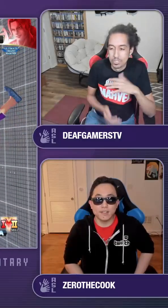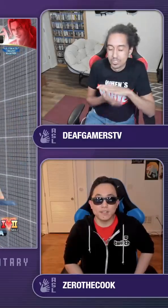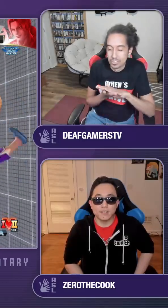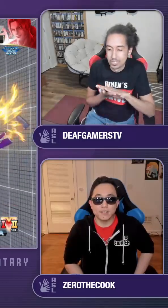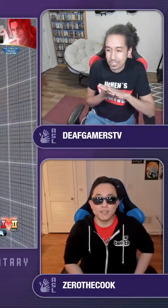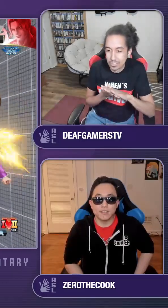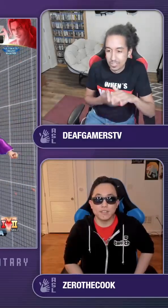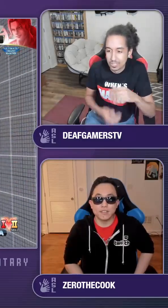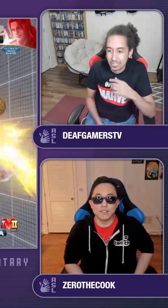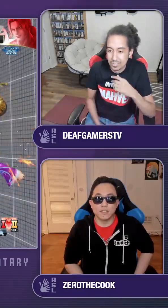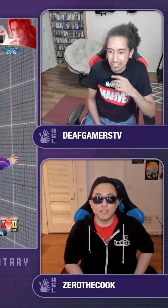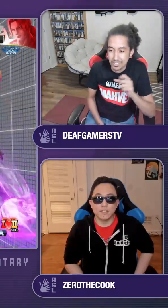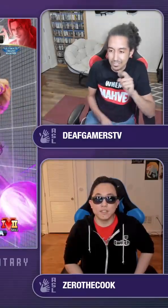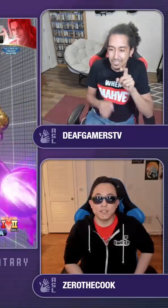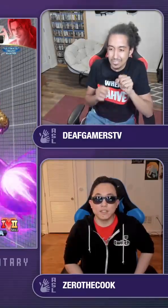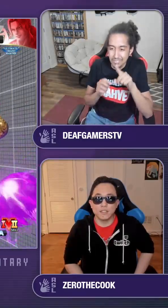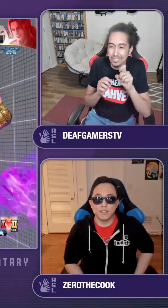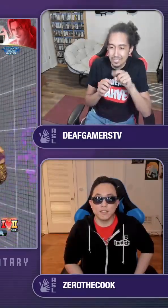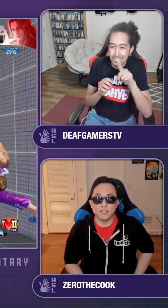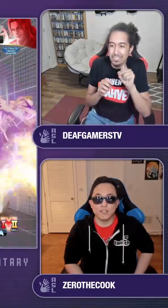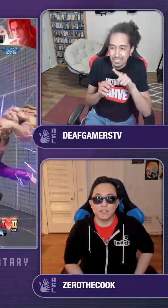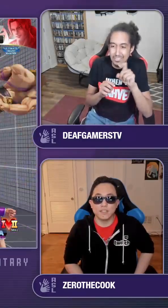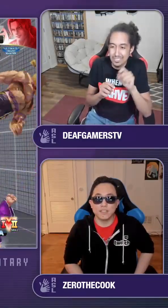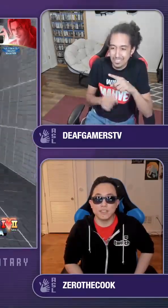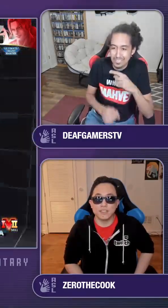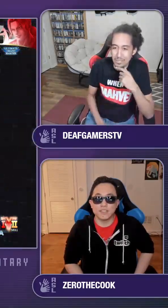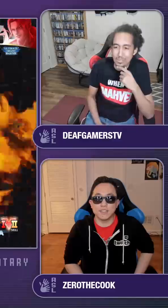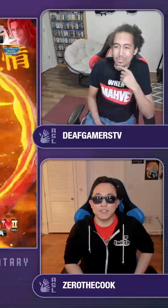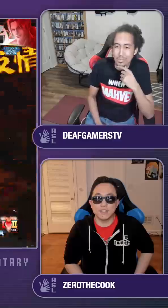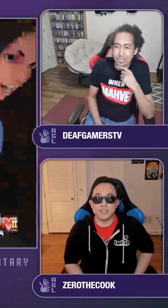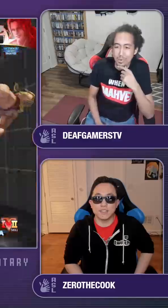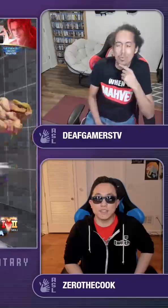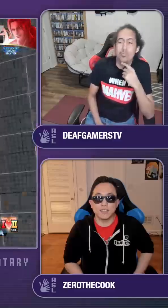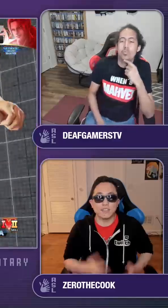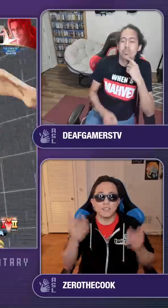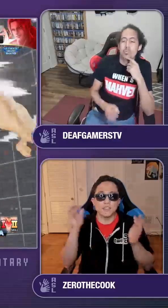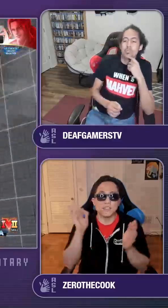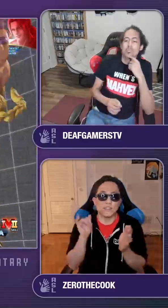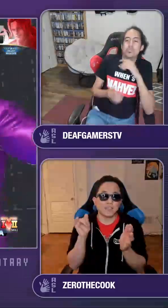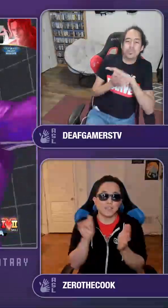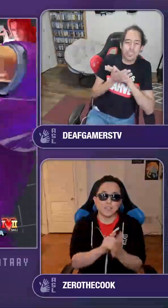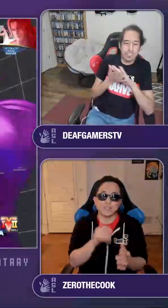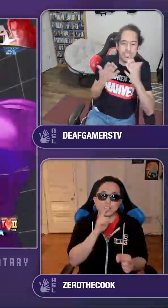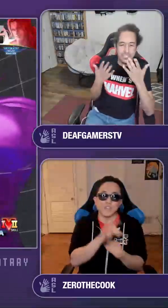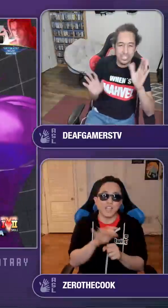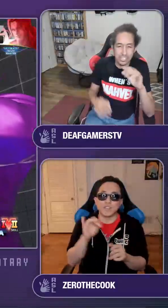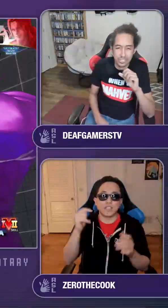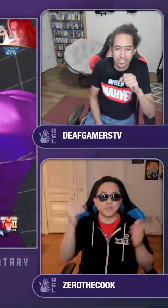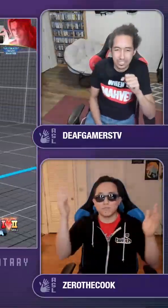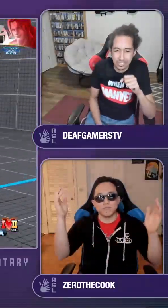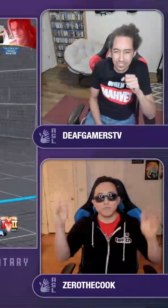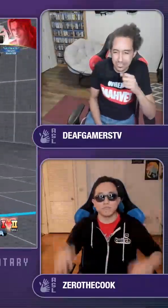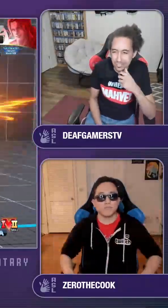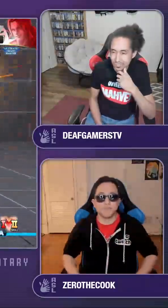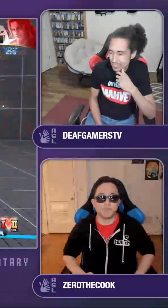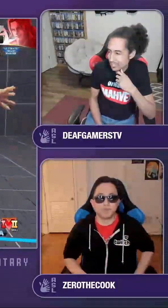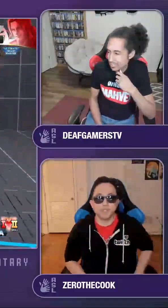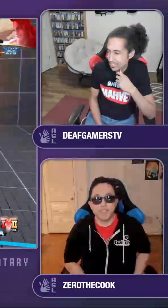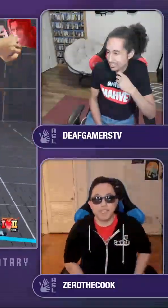should have to spin super, but might have to now with all this going on the line. But it doesn't matter. It's Might as the well. end of the set. Yeah.